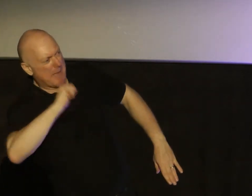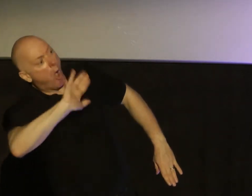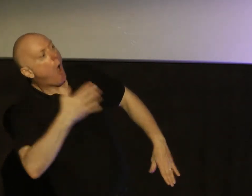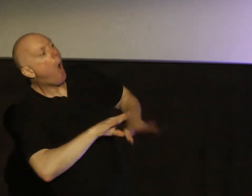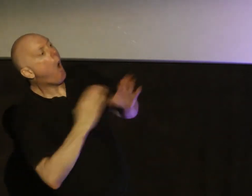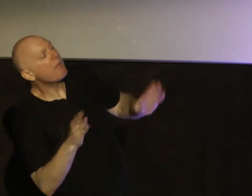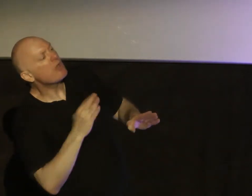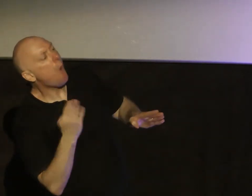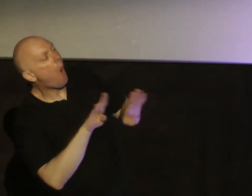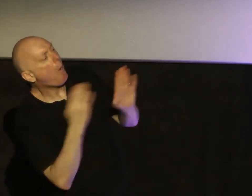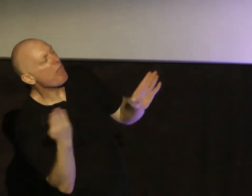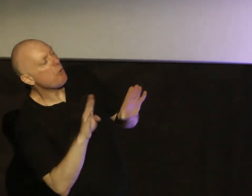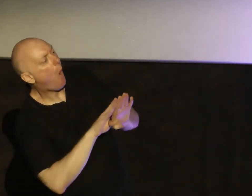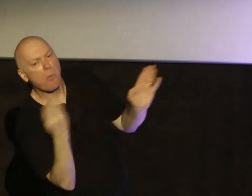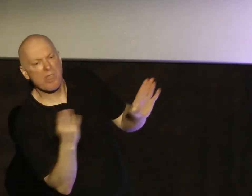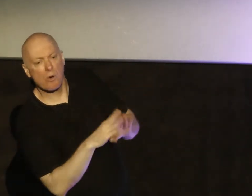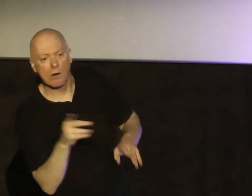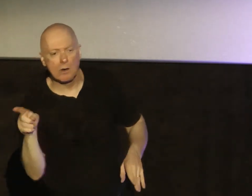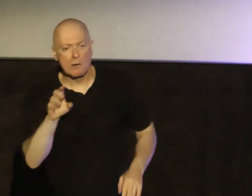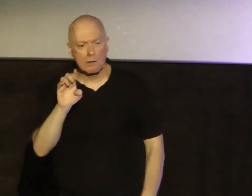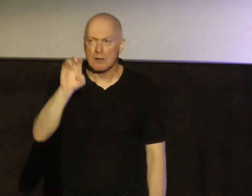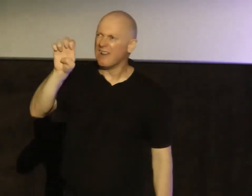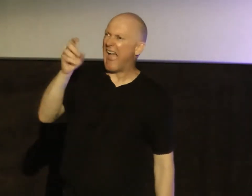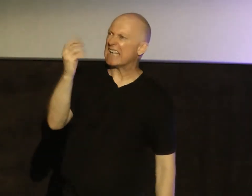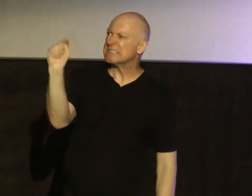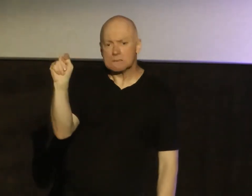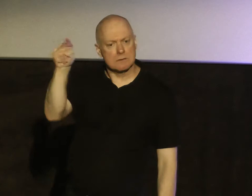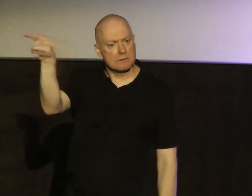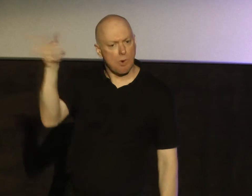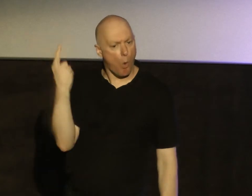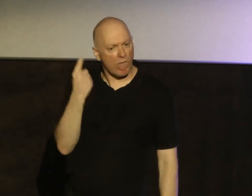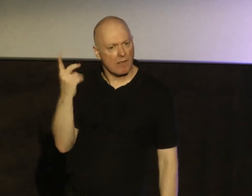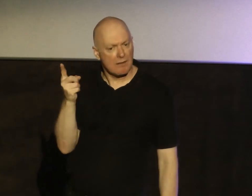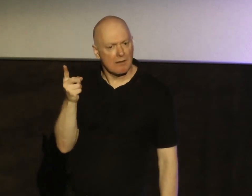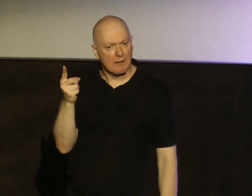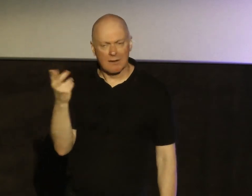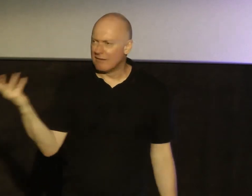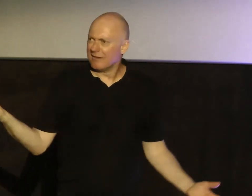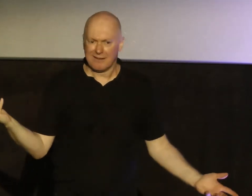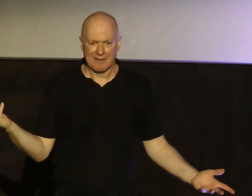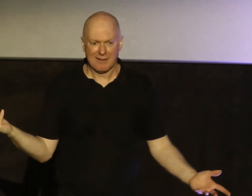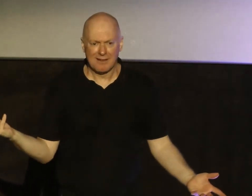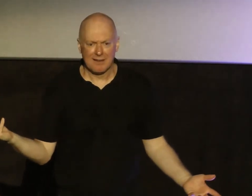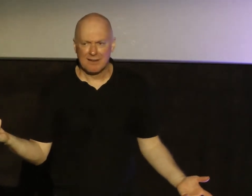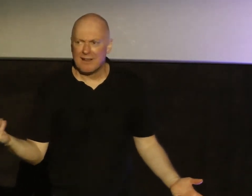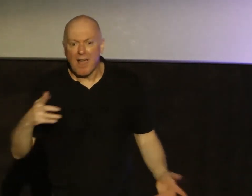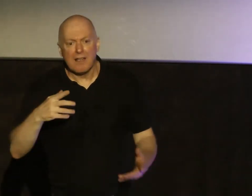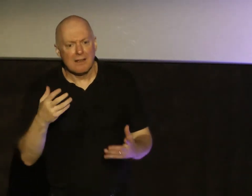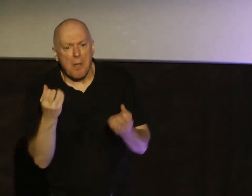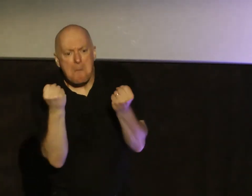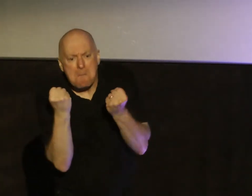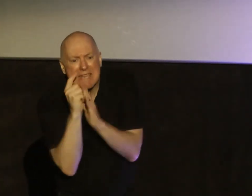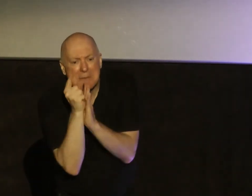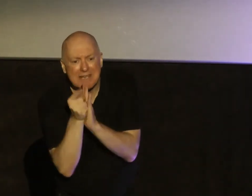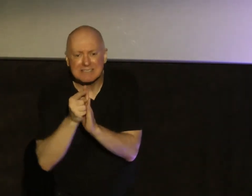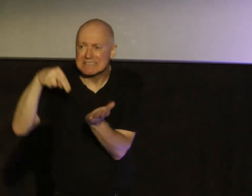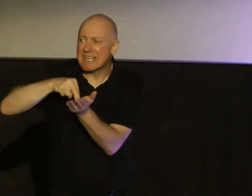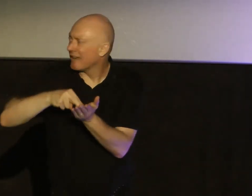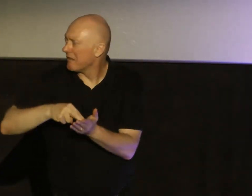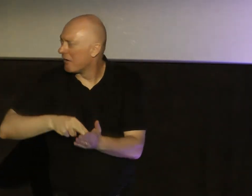let them in, and nobody's coming. And it was amazing to me because it could have been like several minutes almost of just standing there like this,